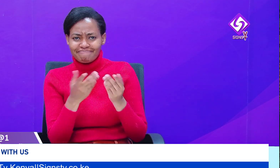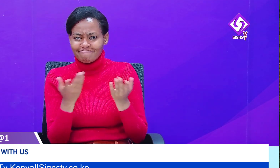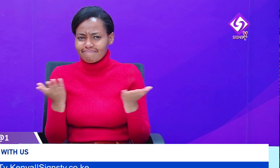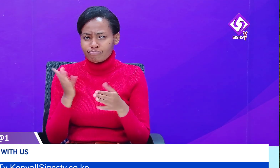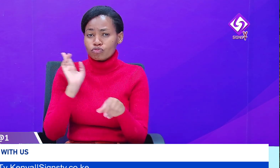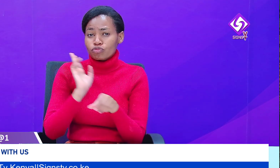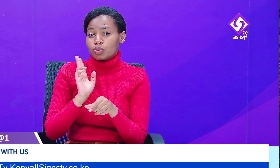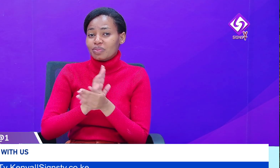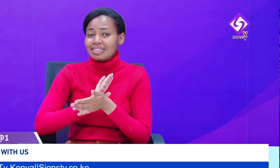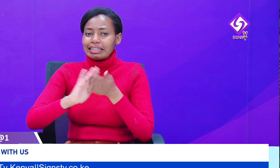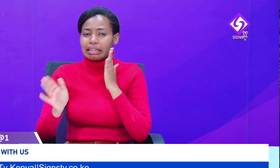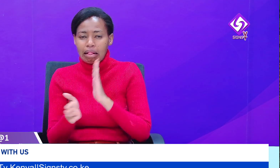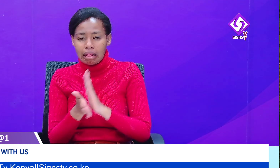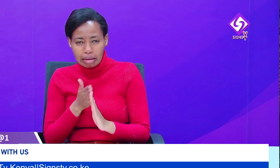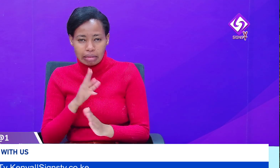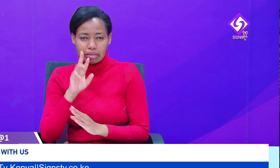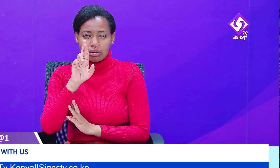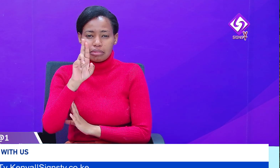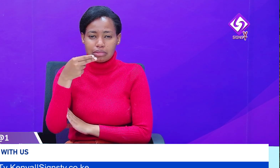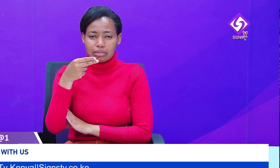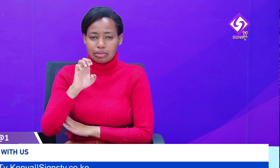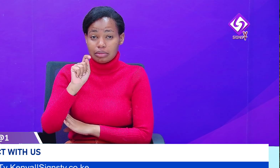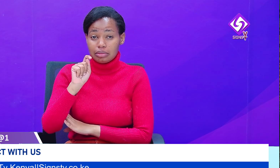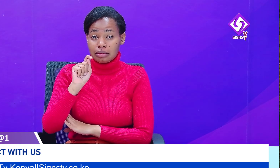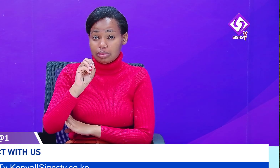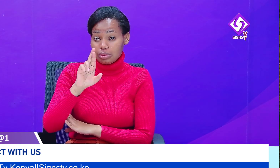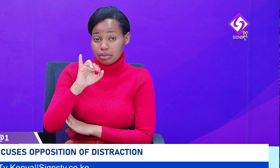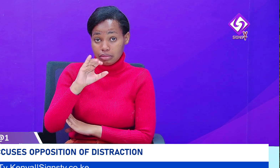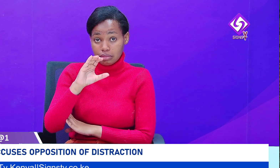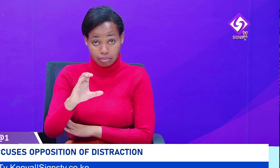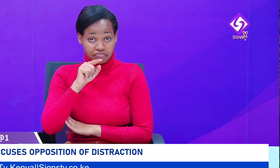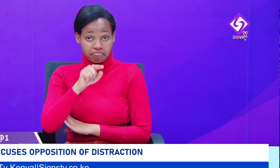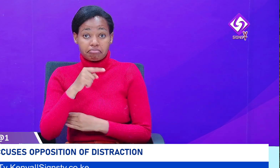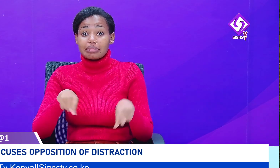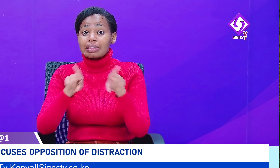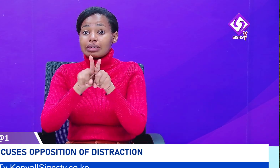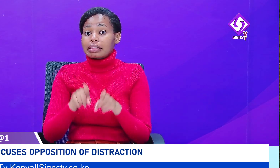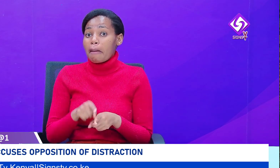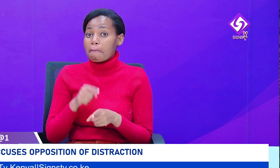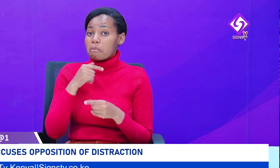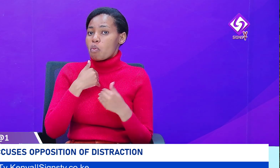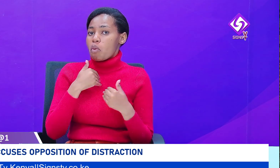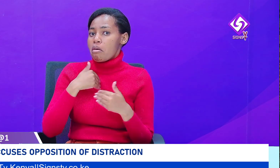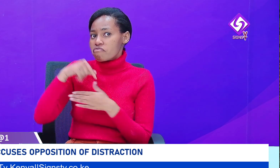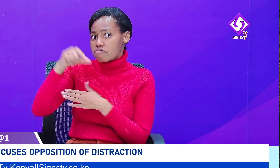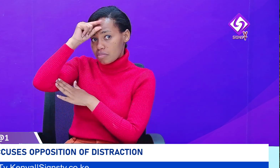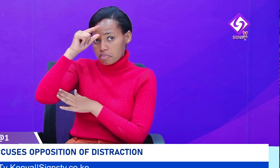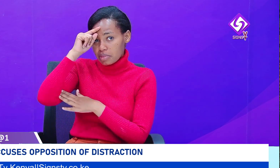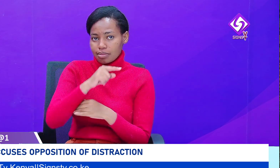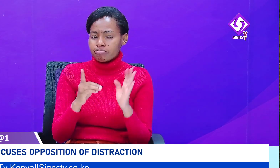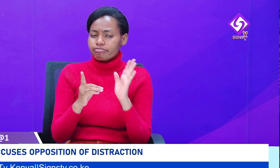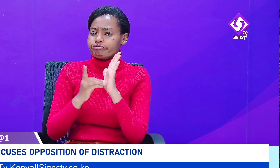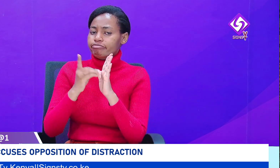political opponents, accusing them of empty rhetoric to distract him from his